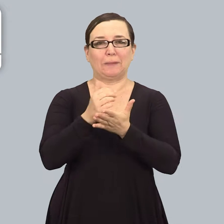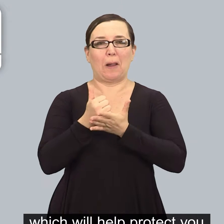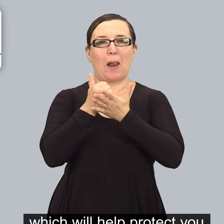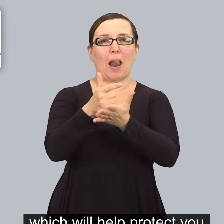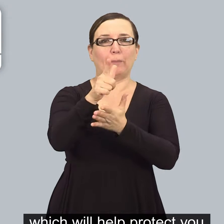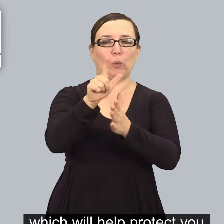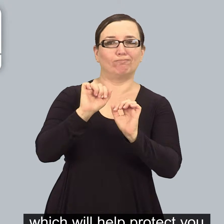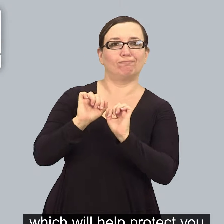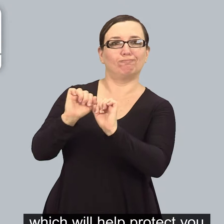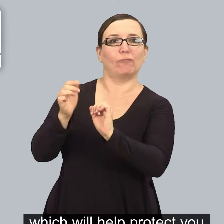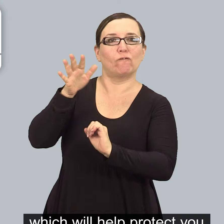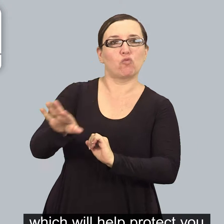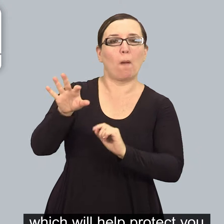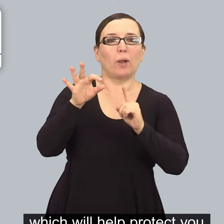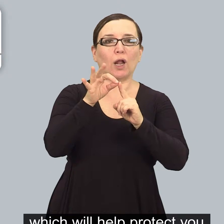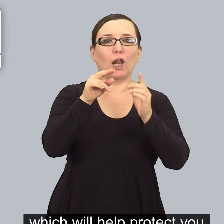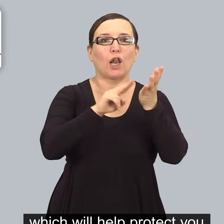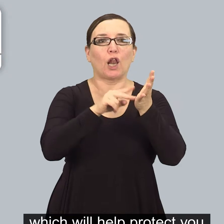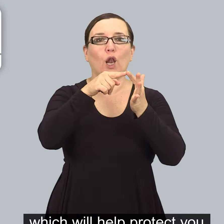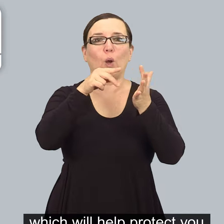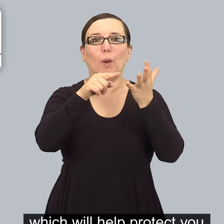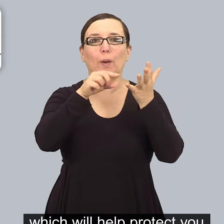Which will help protect you from pneumococcal diseases,